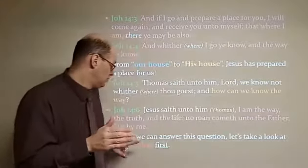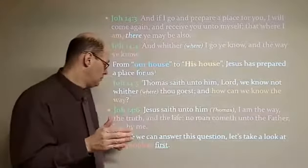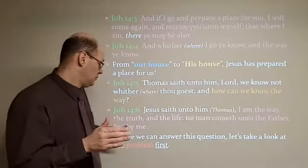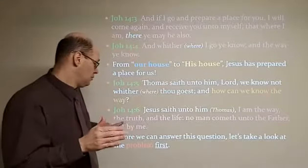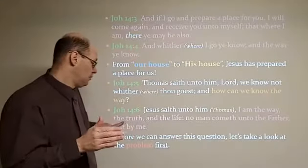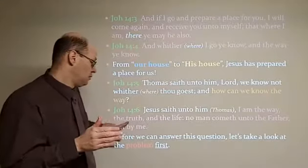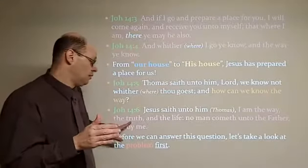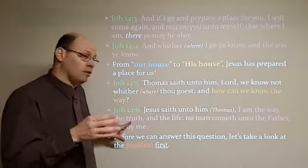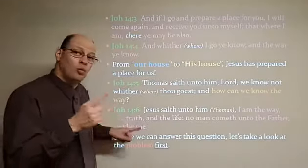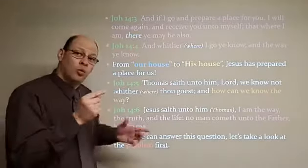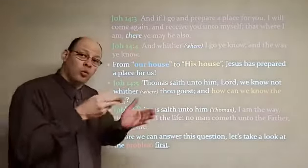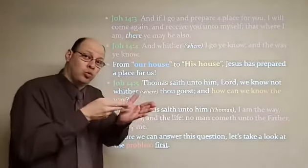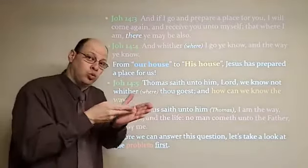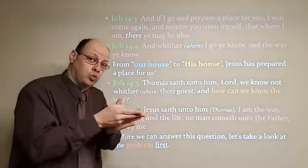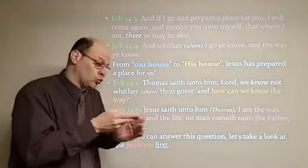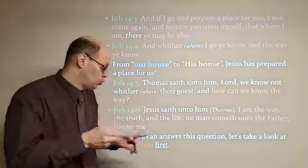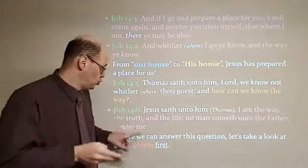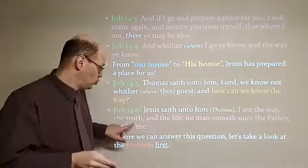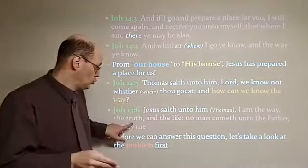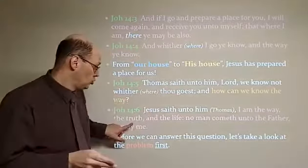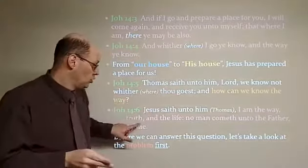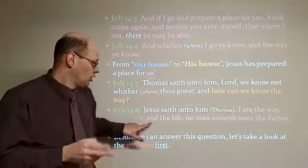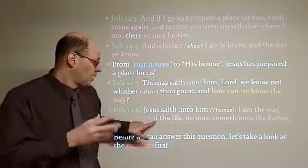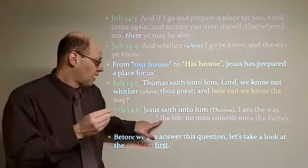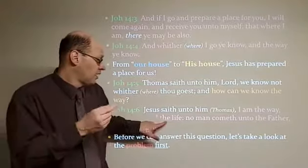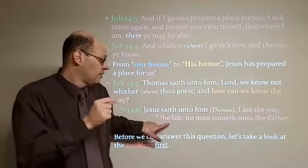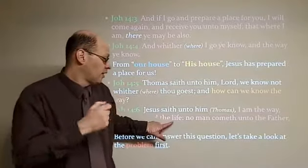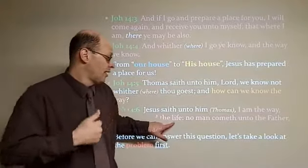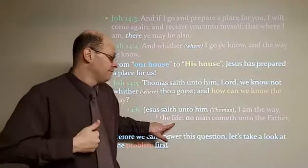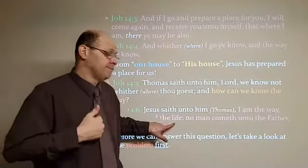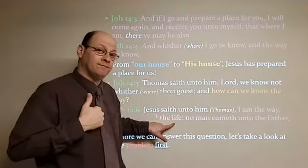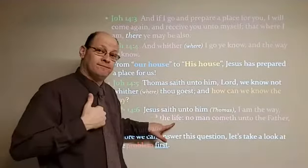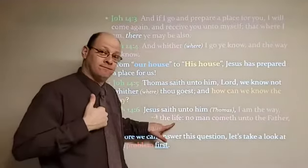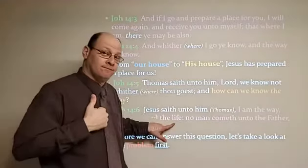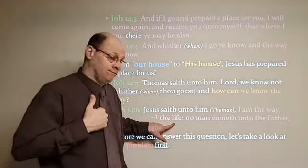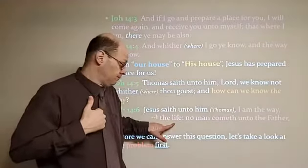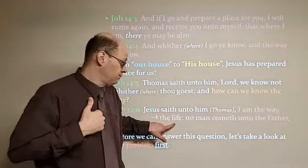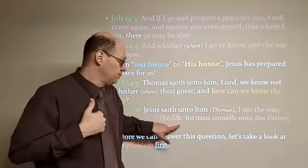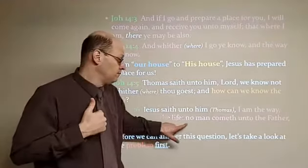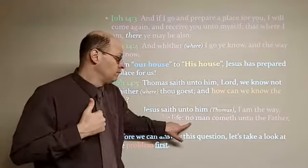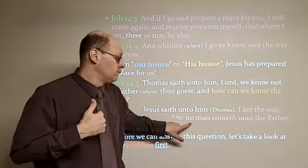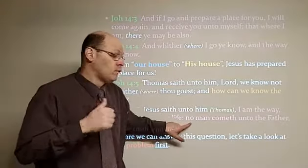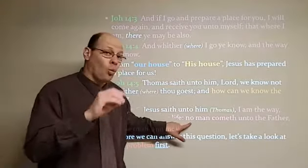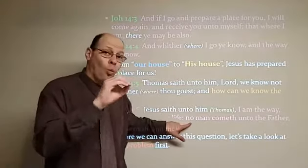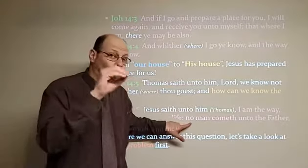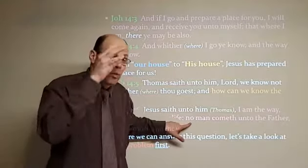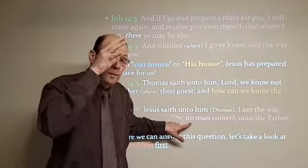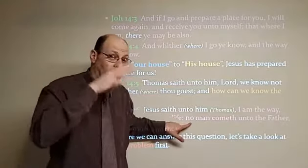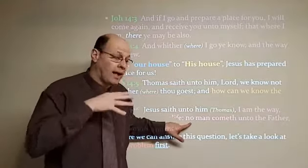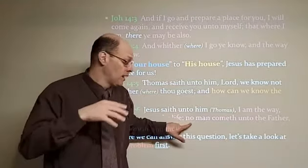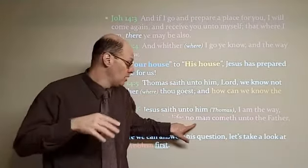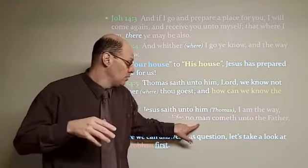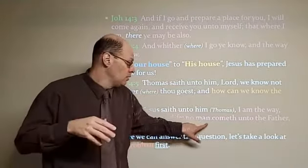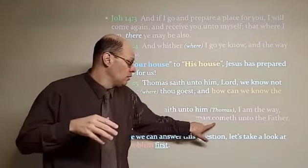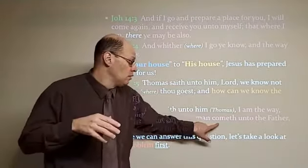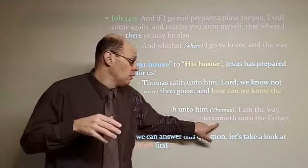Jesus said unto him I am the way the truth and the life no man